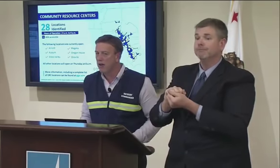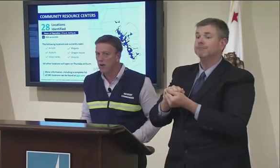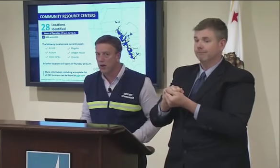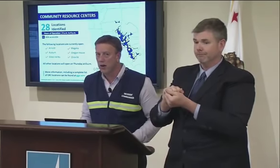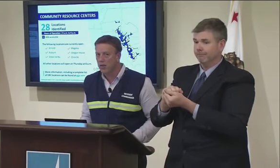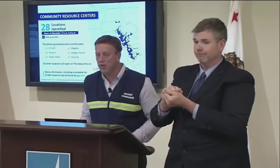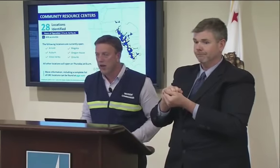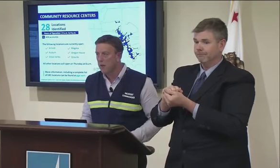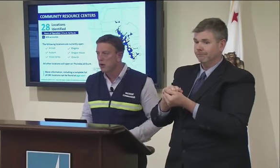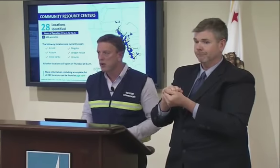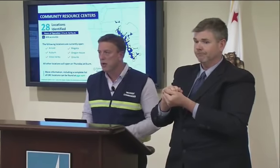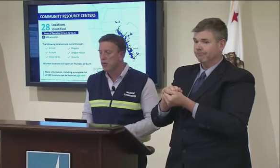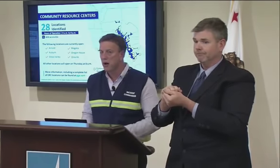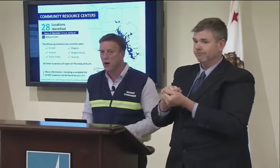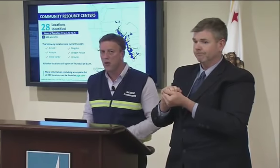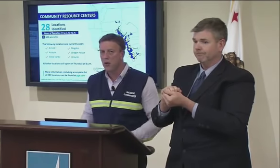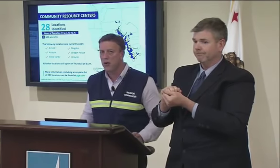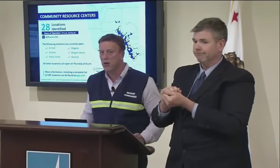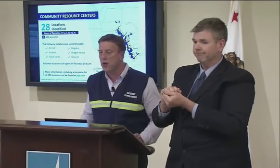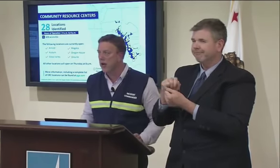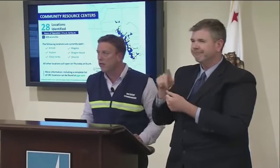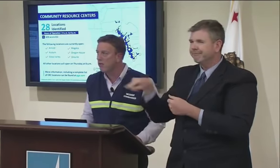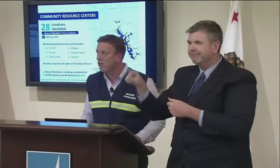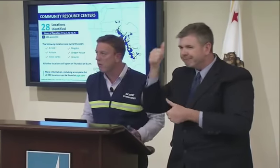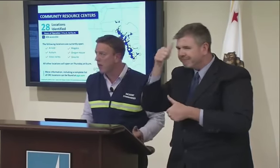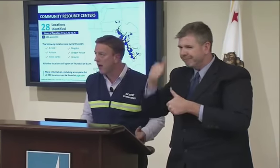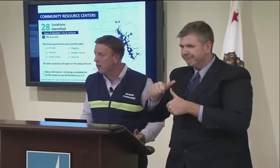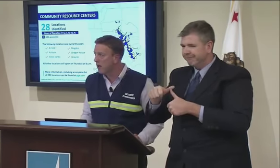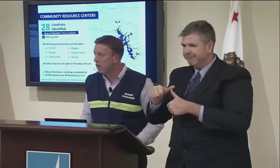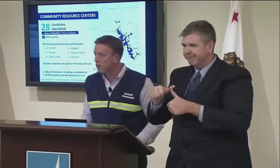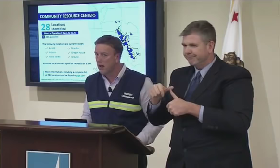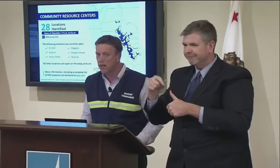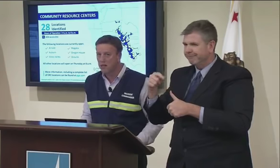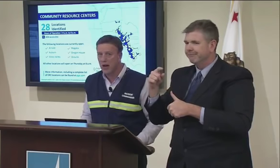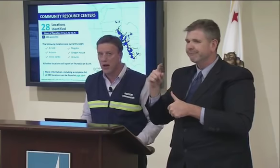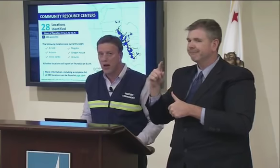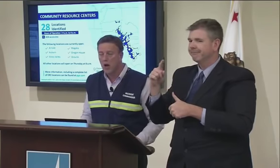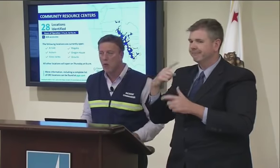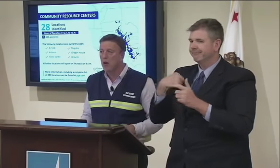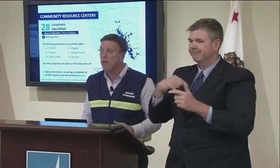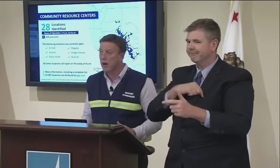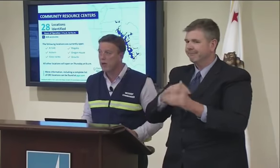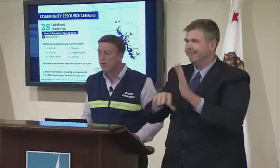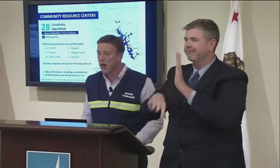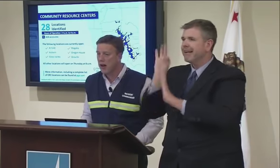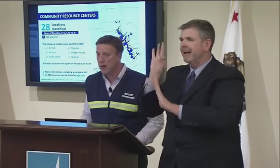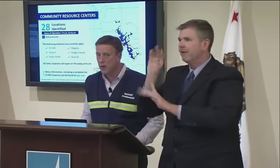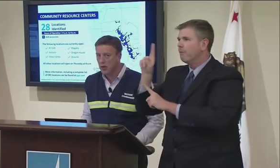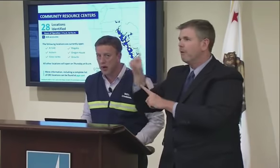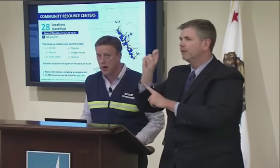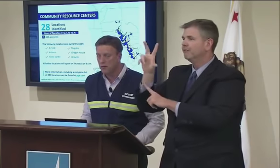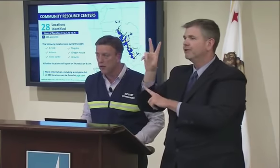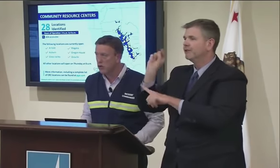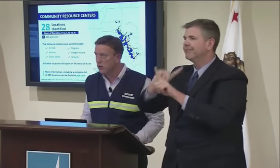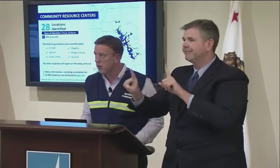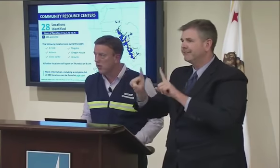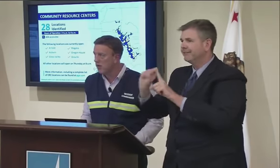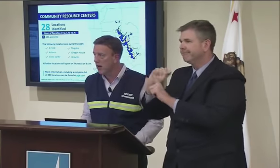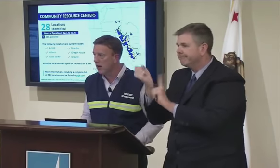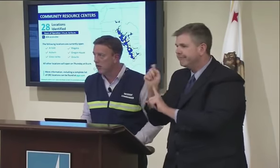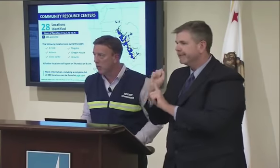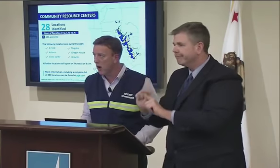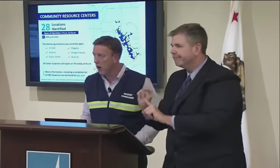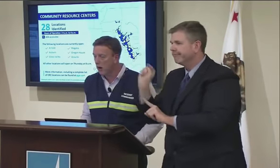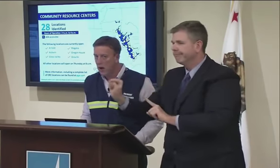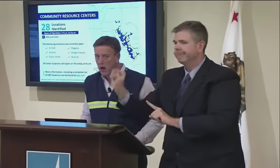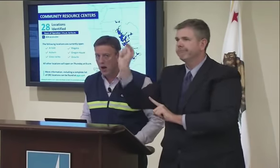identified several areas of damage, about 130 cases from the last PSPS event. We expect to find damage associated with this